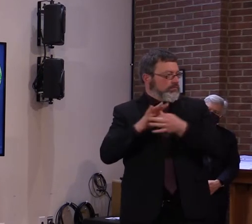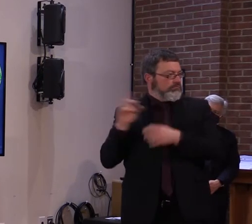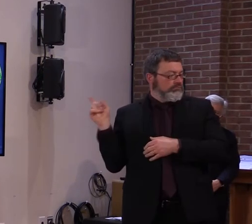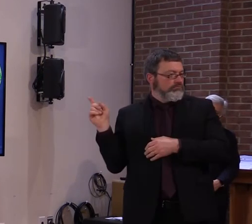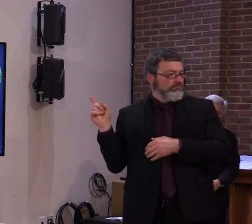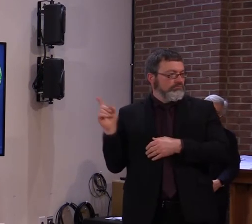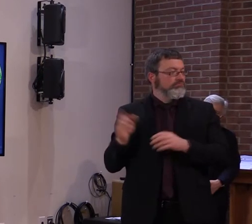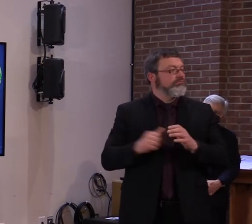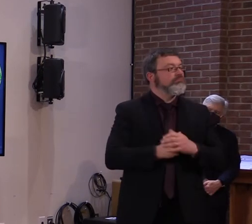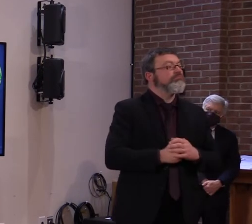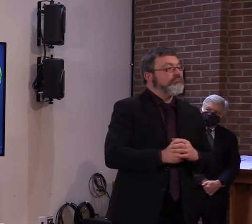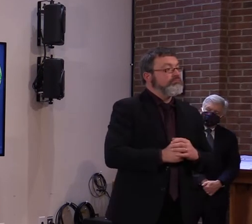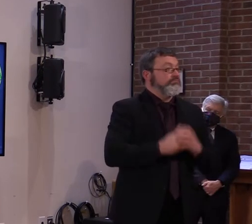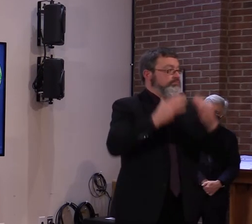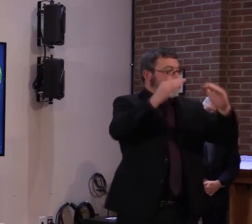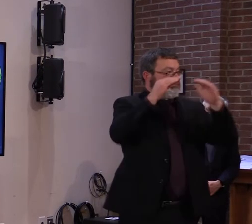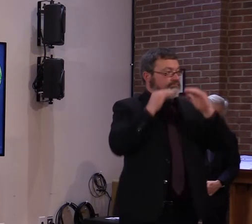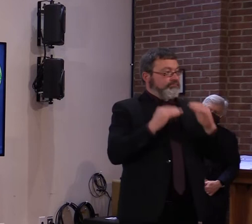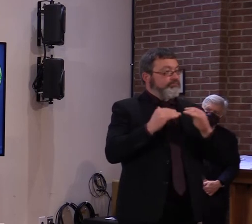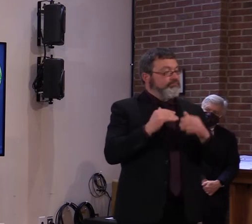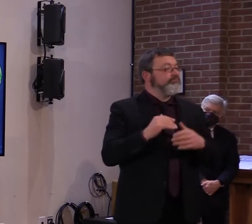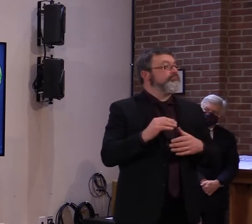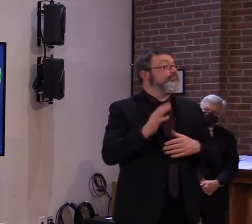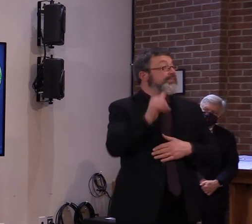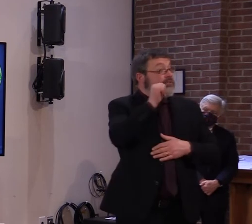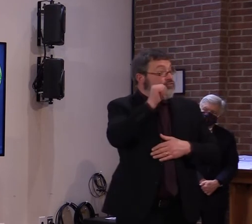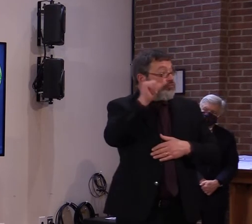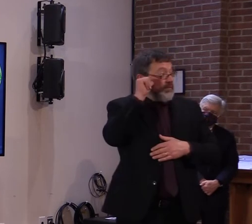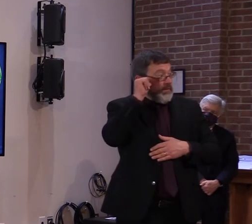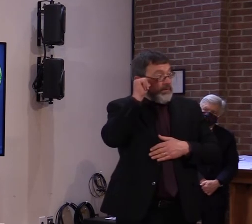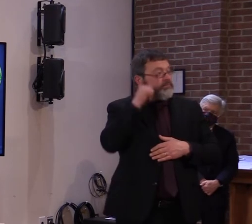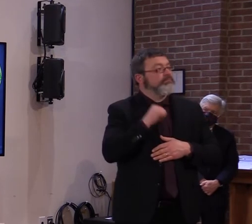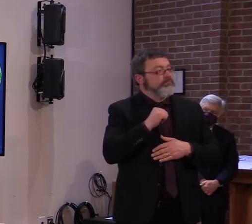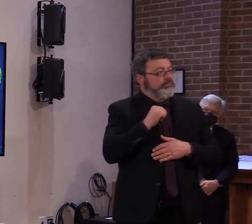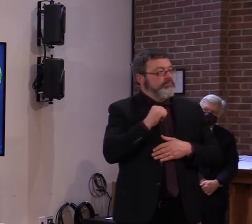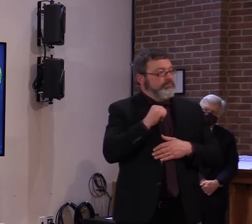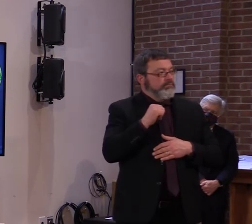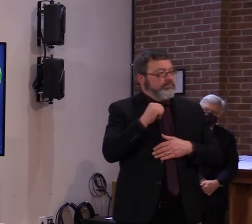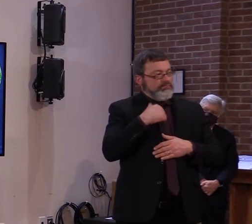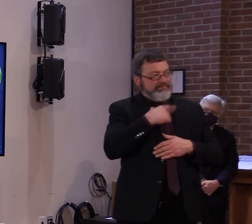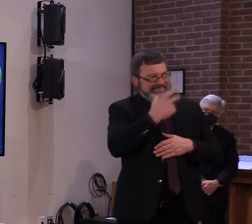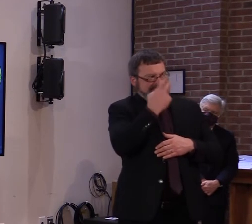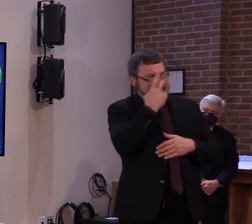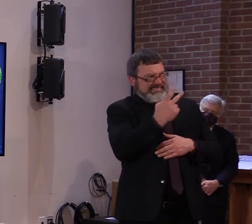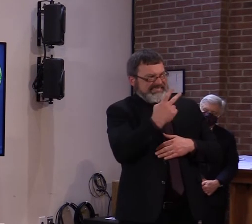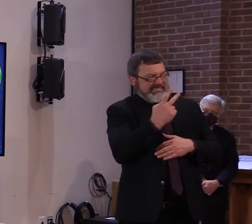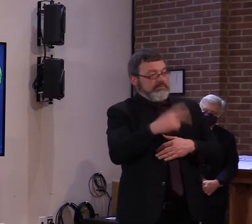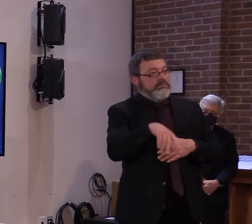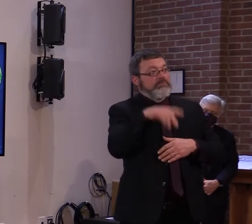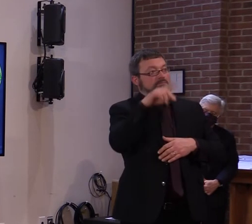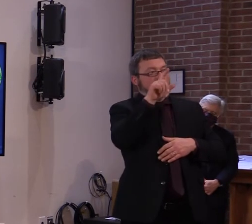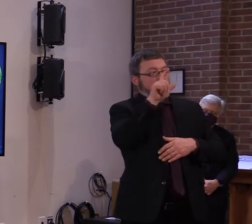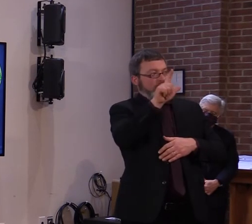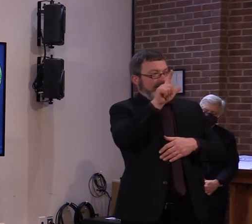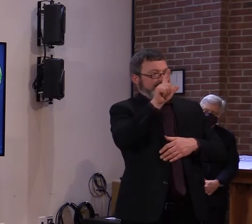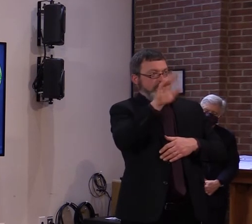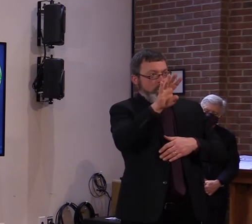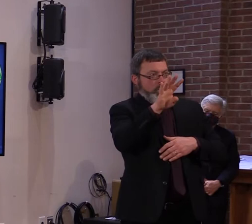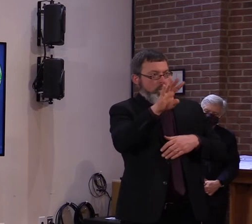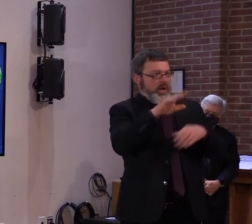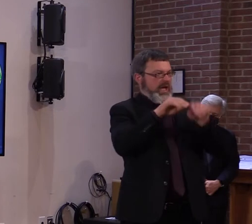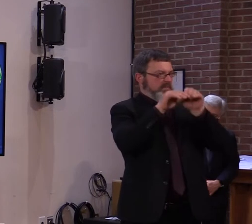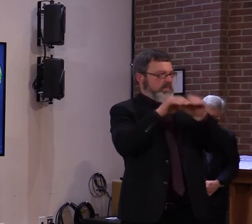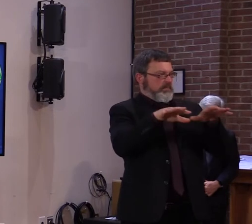Yesterday, we reported a total of 24 outbreaks in 163 situations. And to remind people, situations